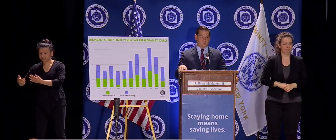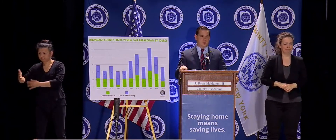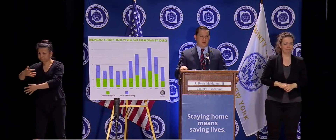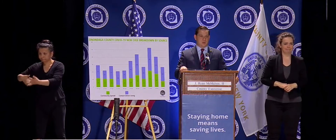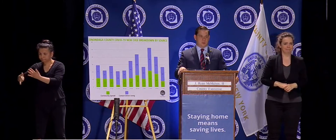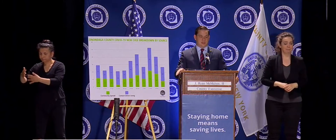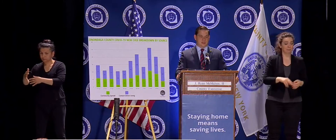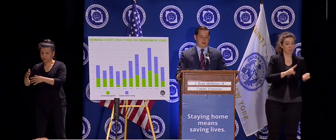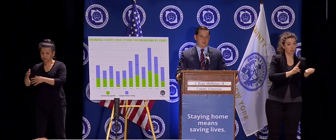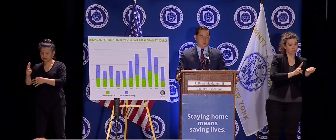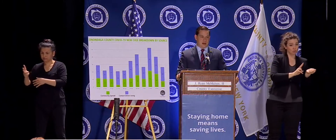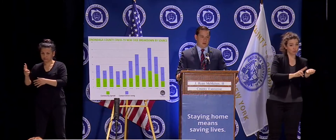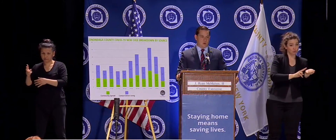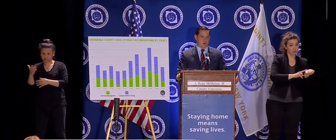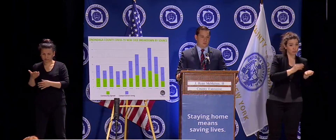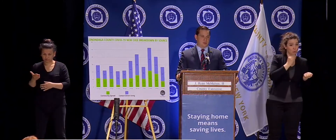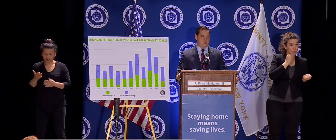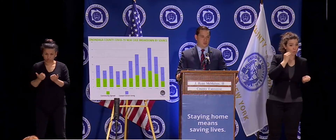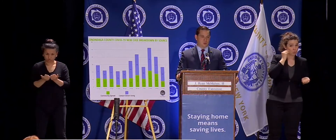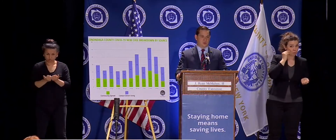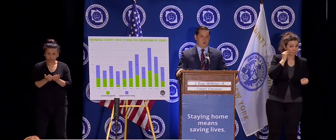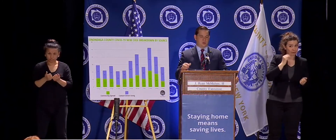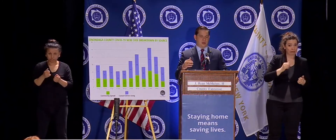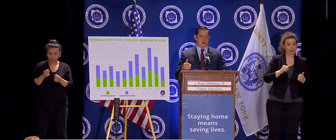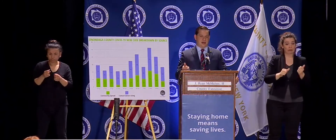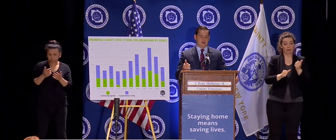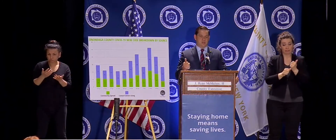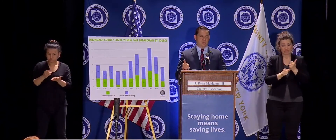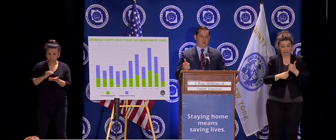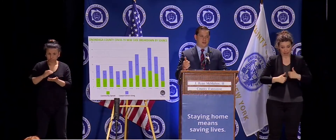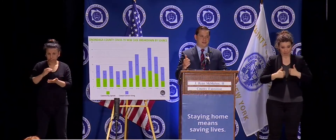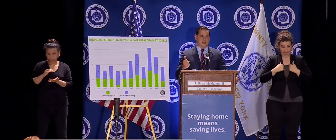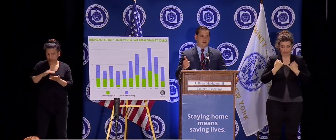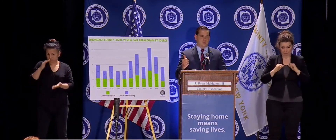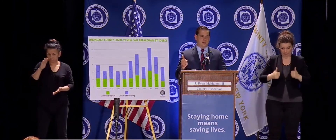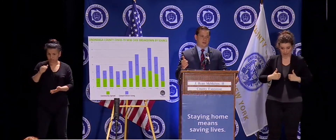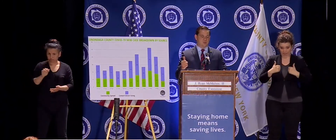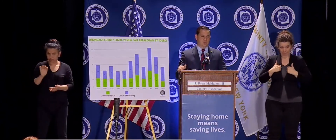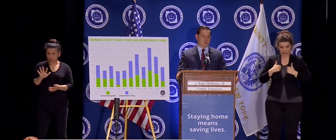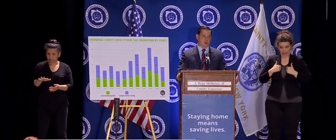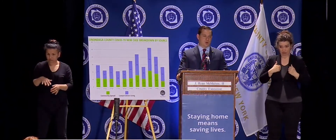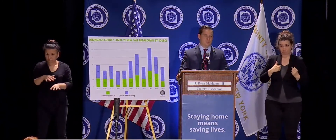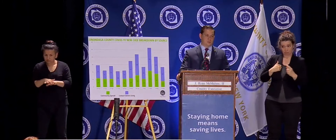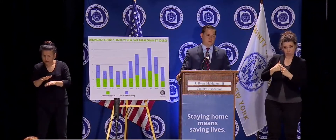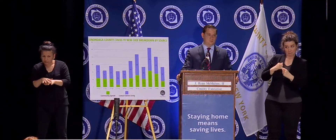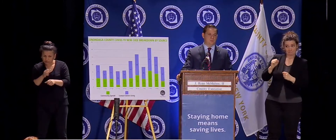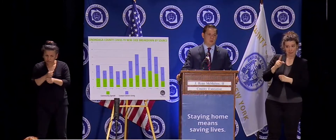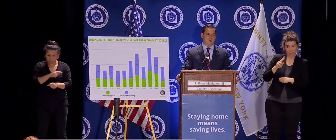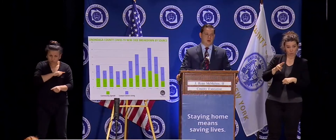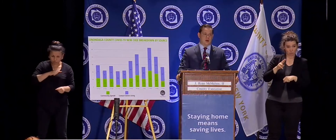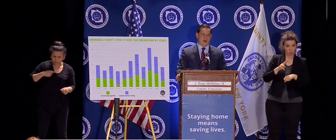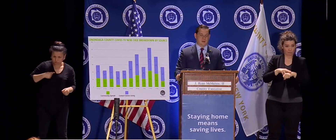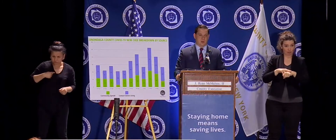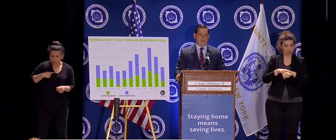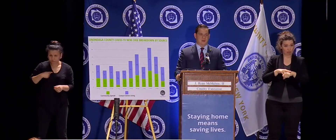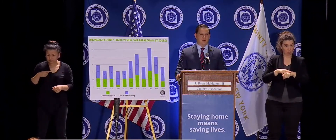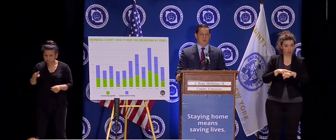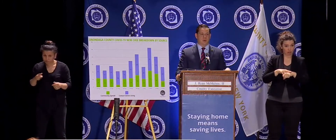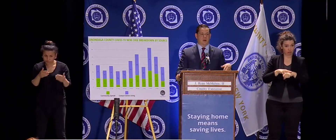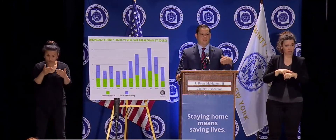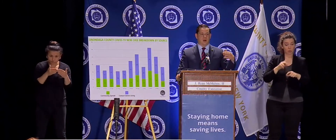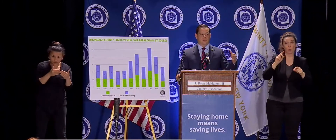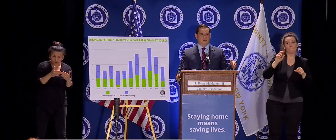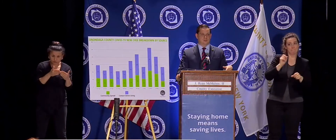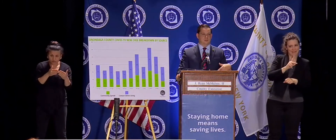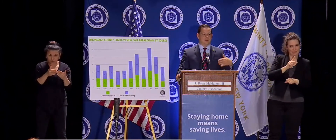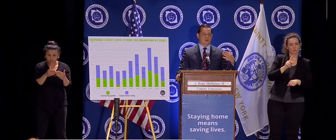is, but that's going to have to be an ongoing issue with your any employees that have direct exposure to COVID. I think will be